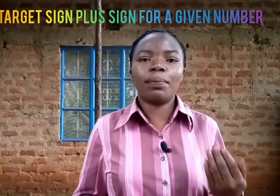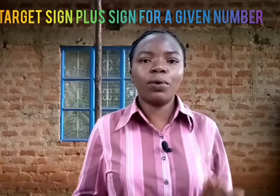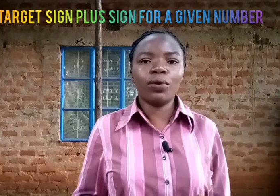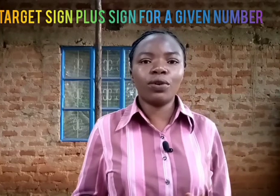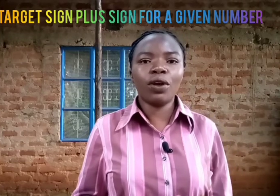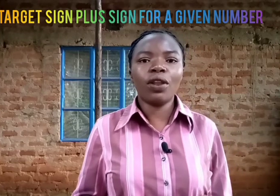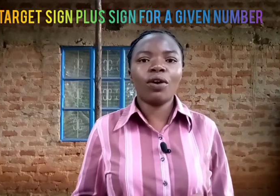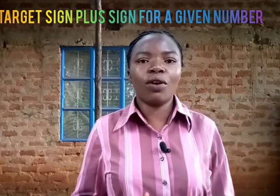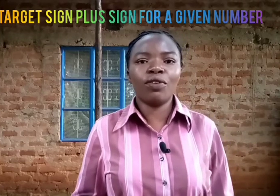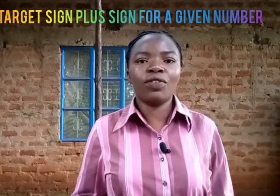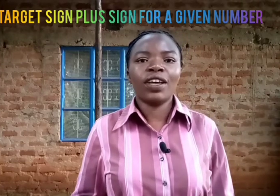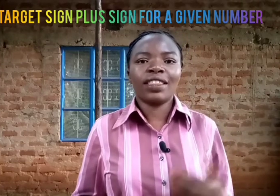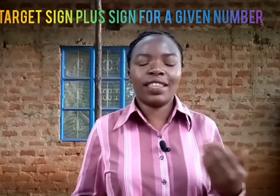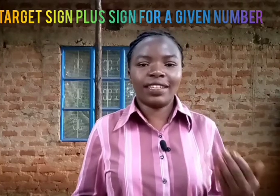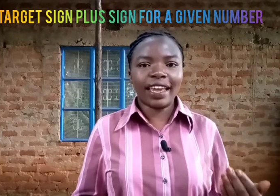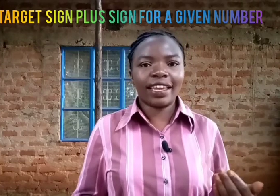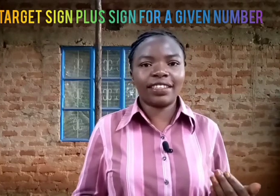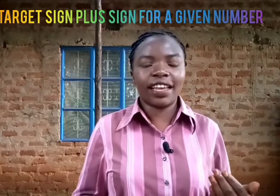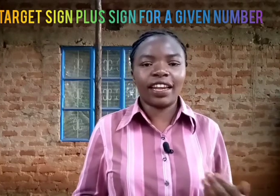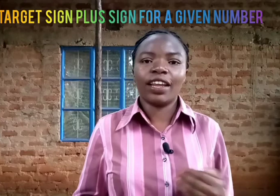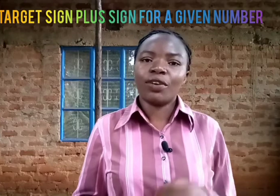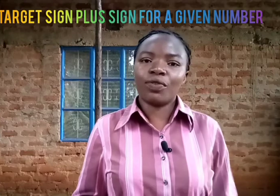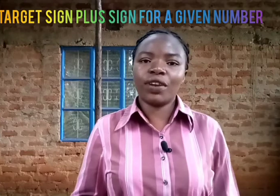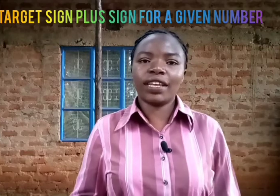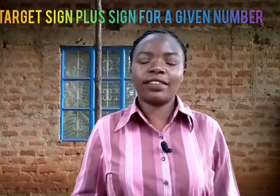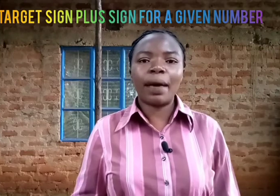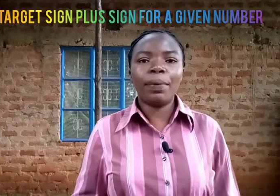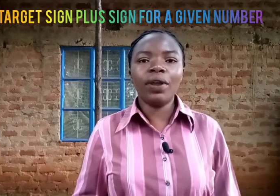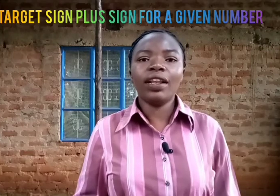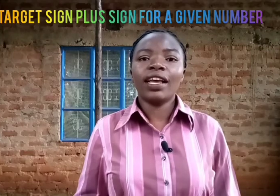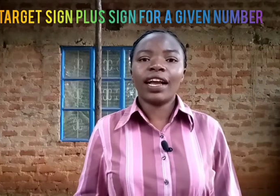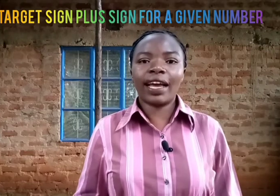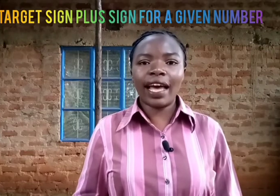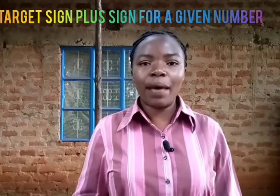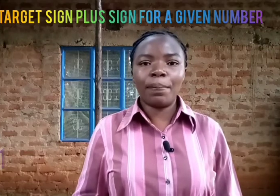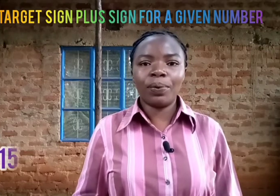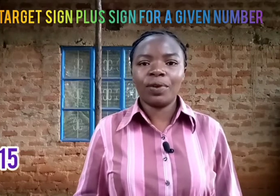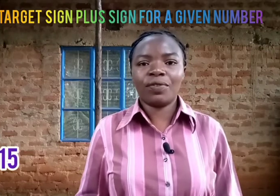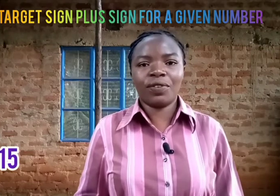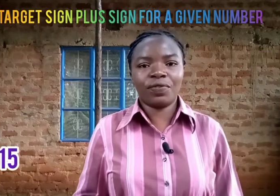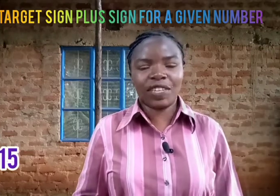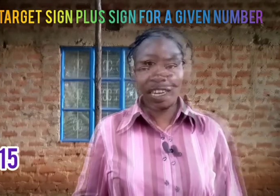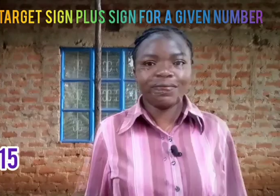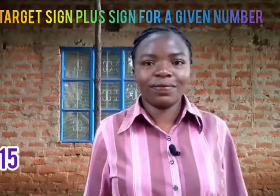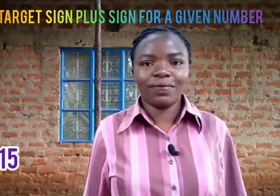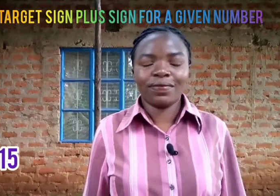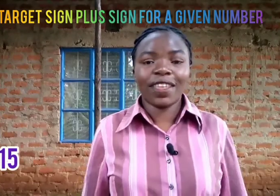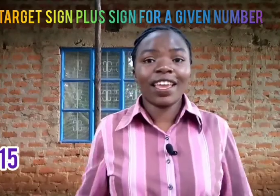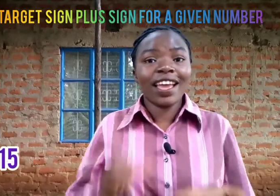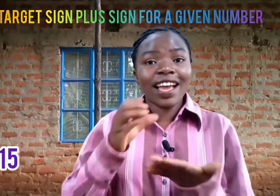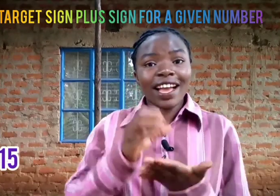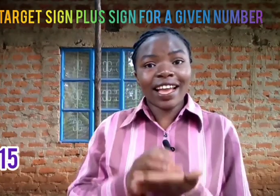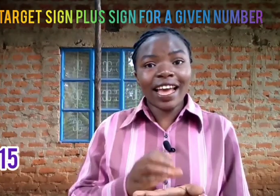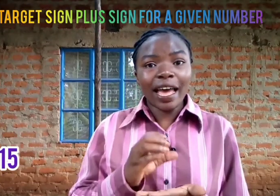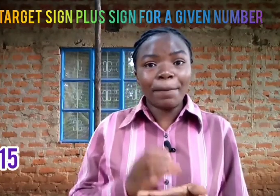plural of the target sign. For example, cap 15. Cap